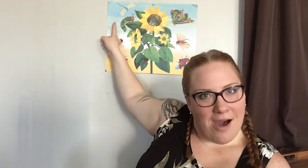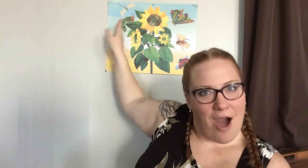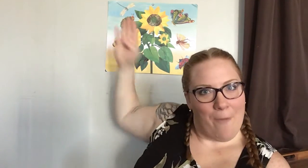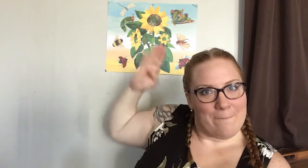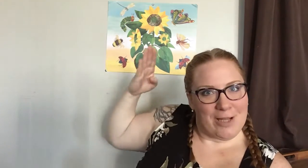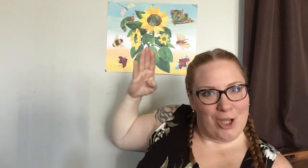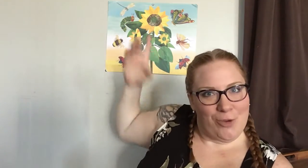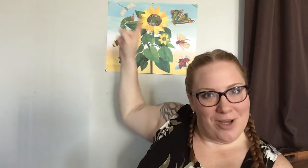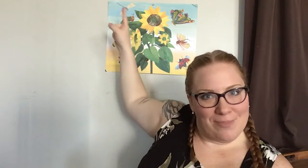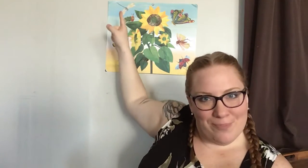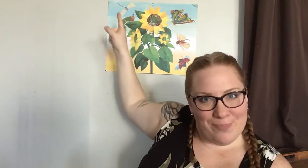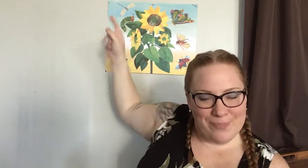Blue.